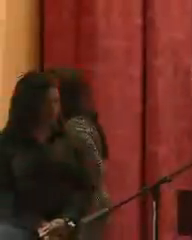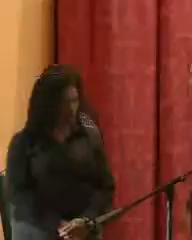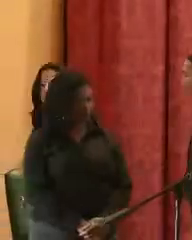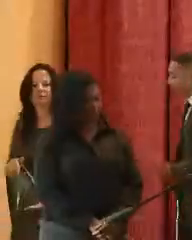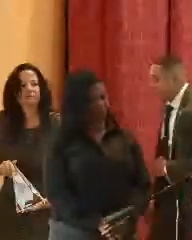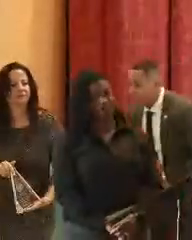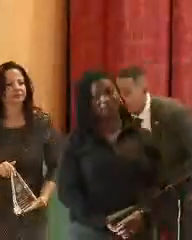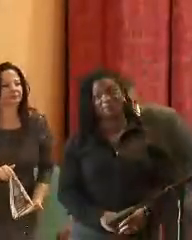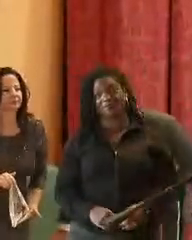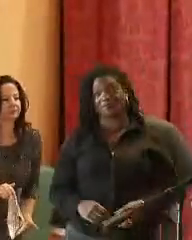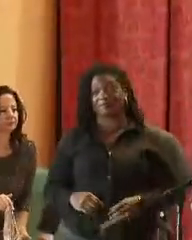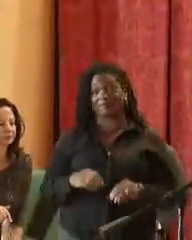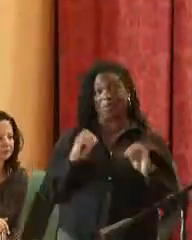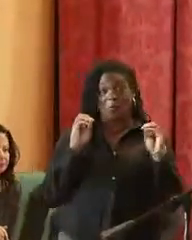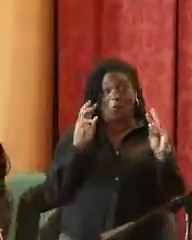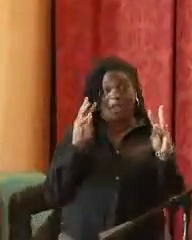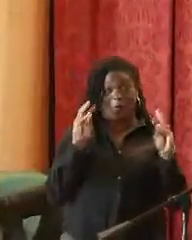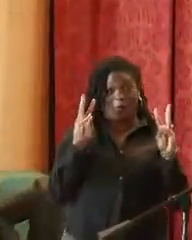Wow.